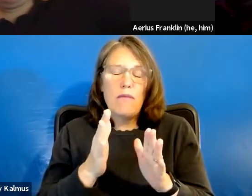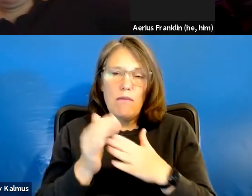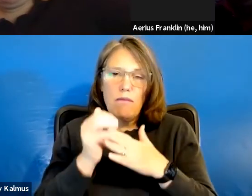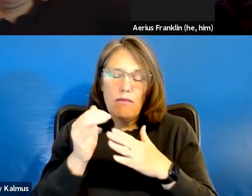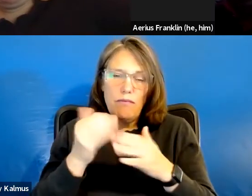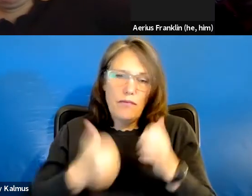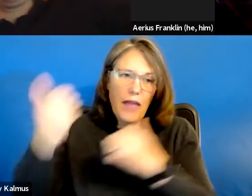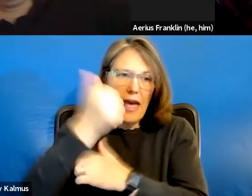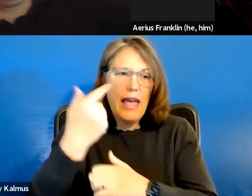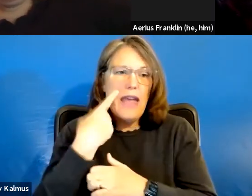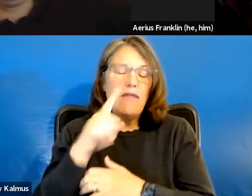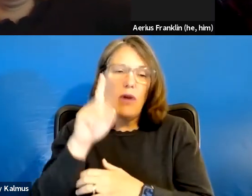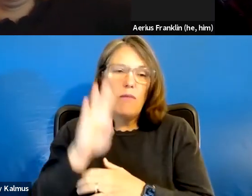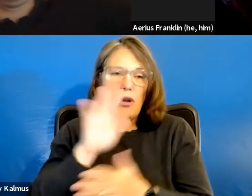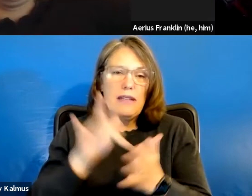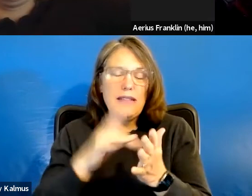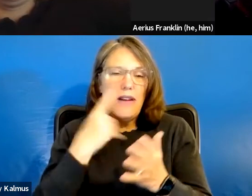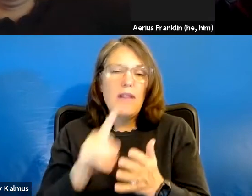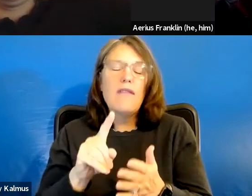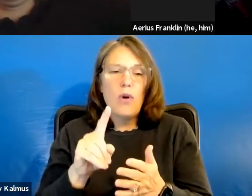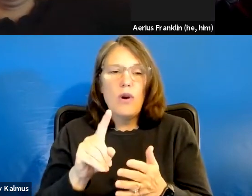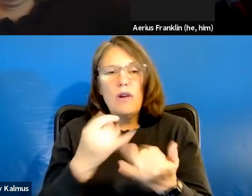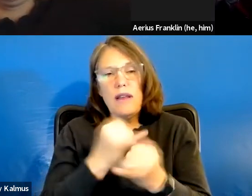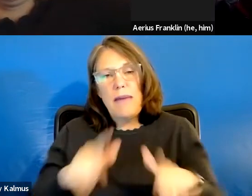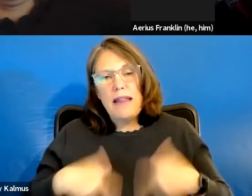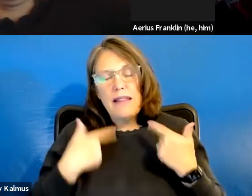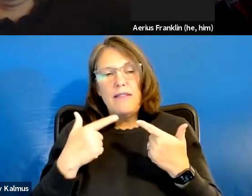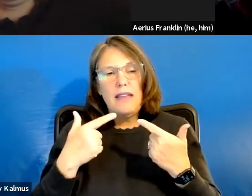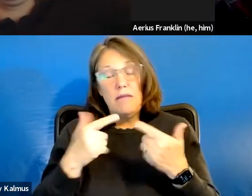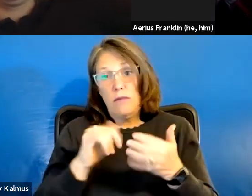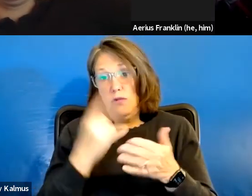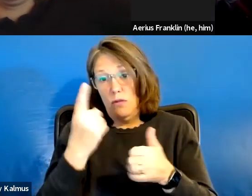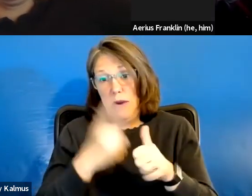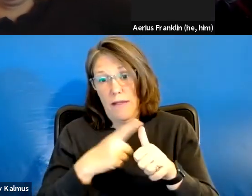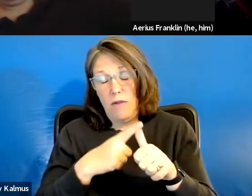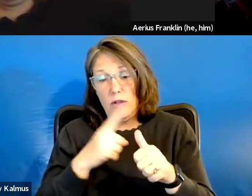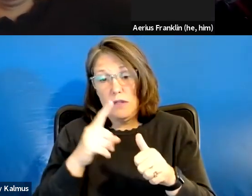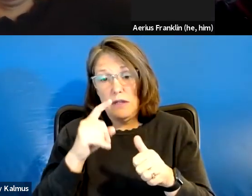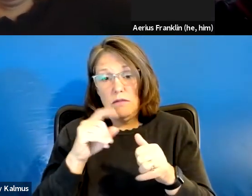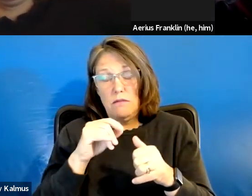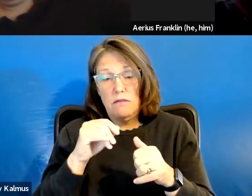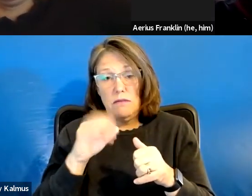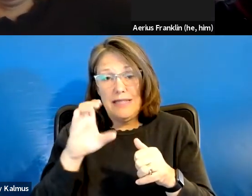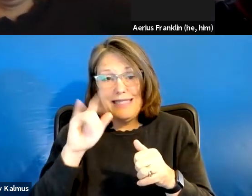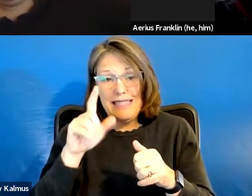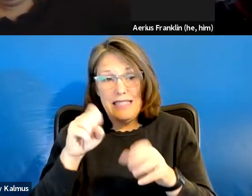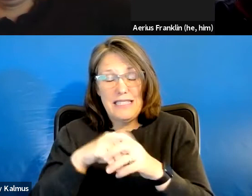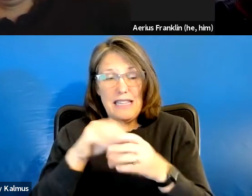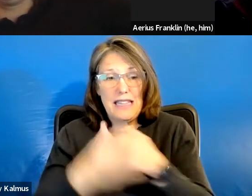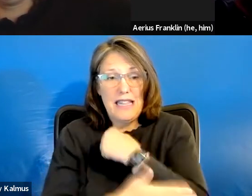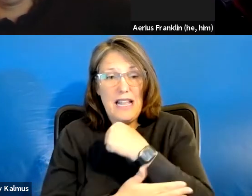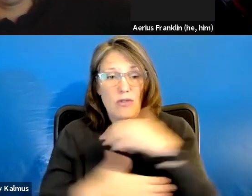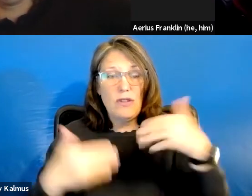Independent Living, which is one of the very first CILs in the country. And so there you are, go.